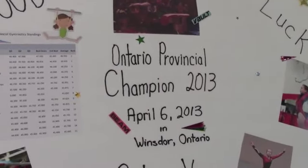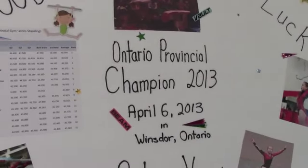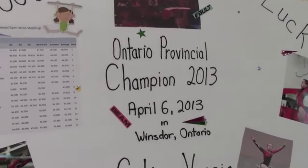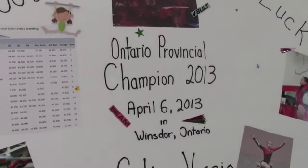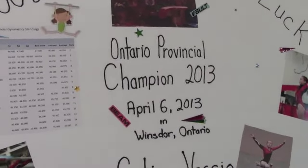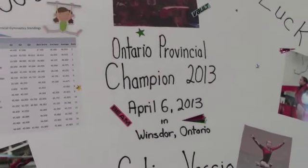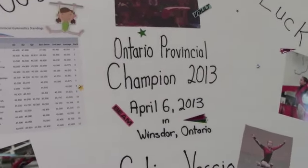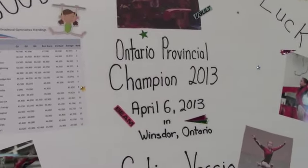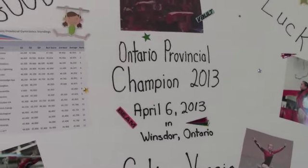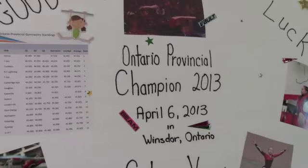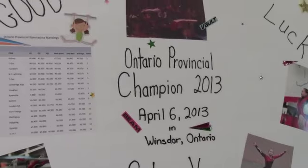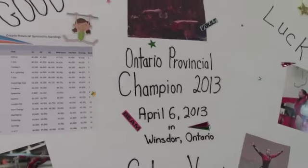day.